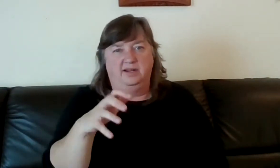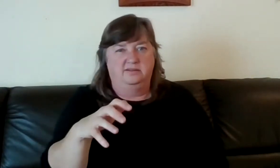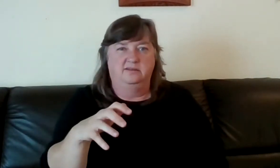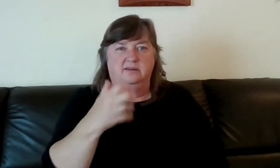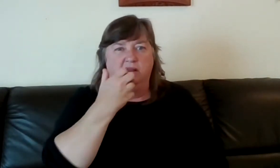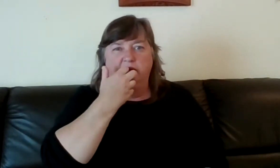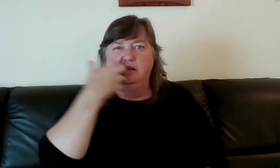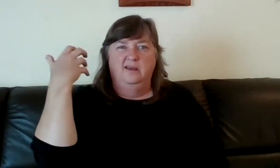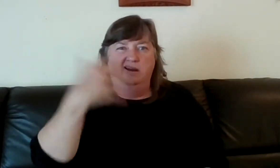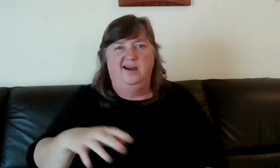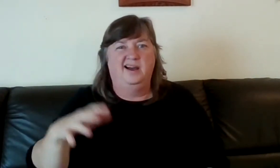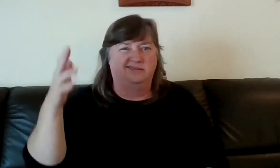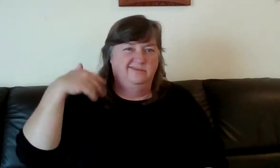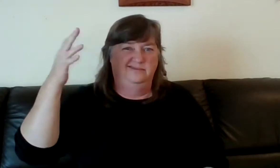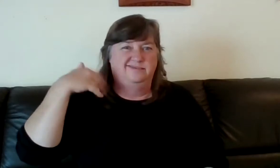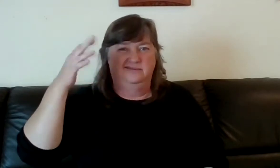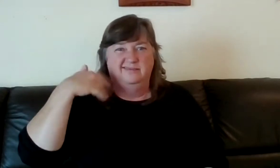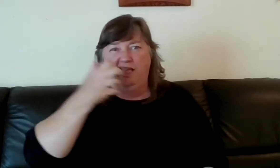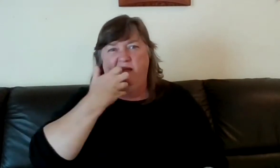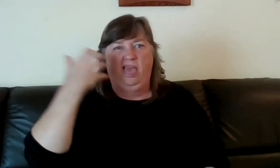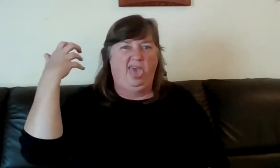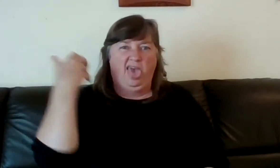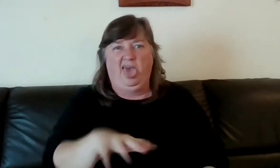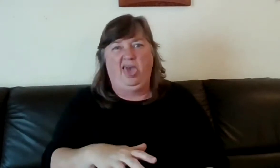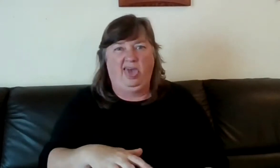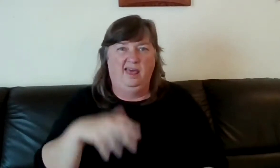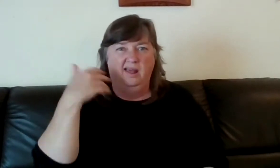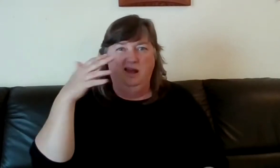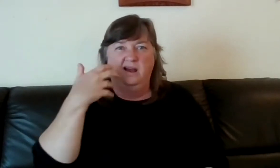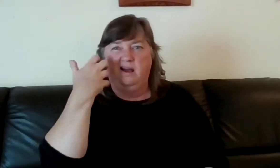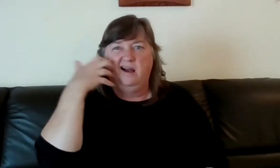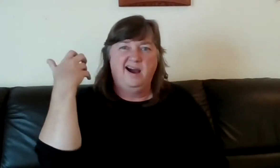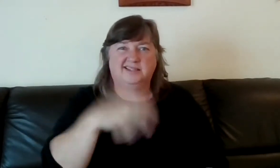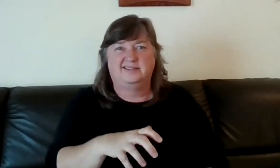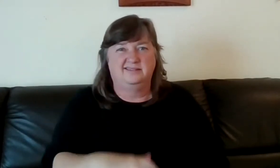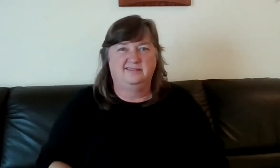Hot. Hot. Whew. Oh, hot.